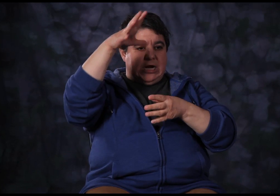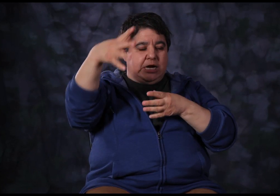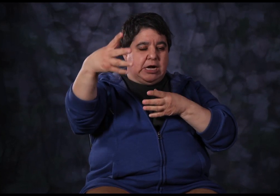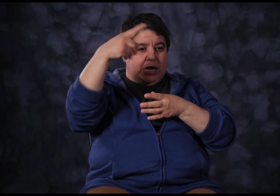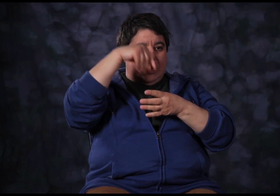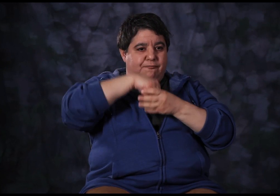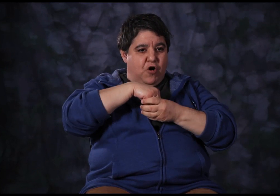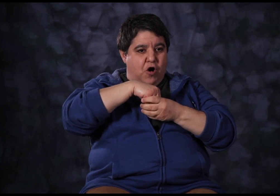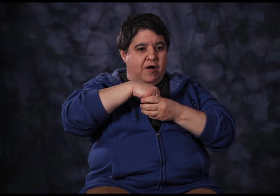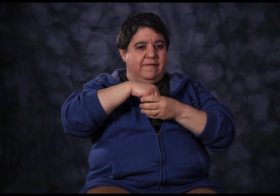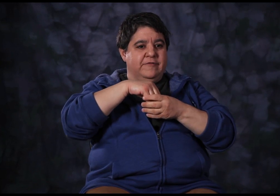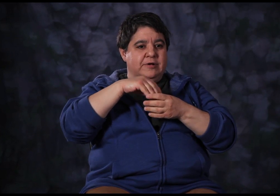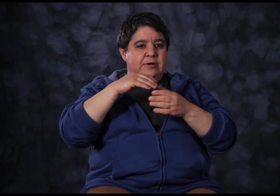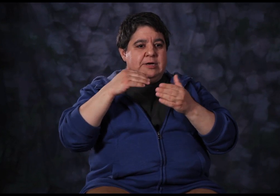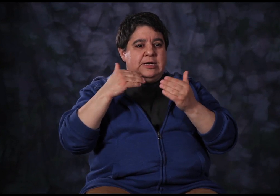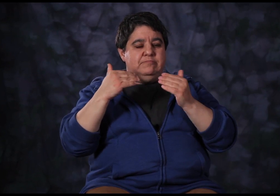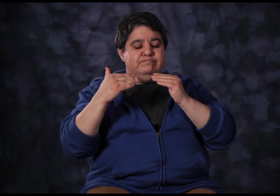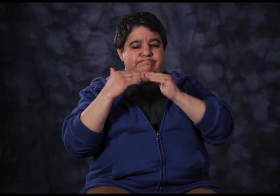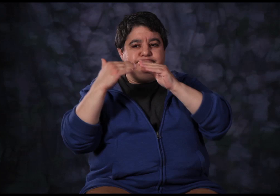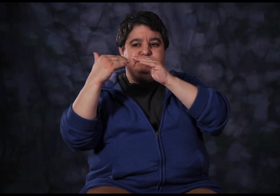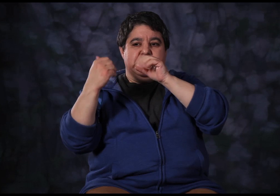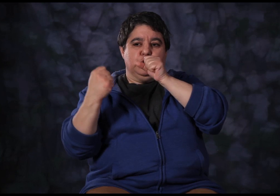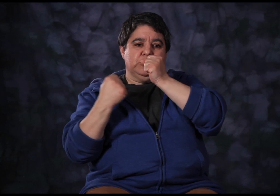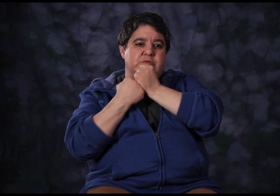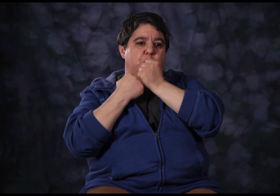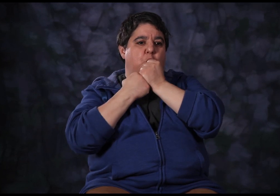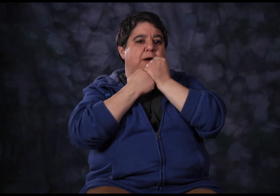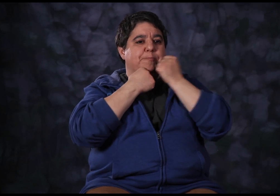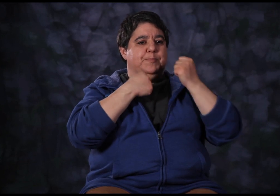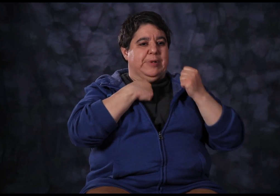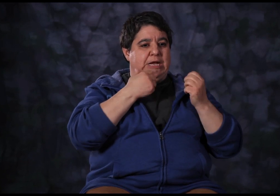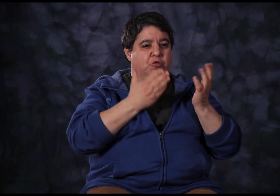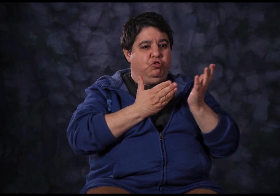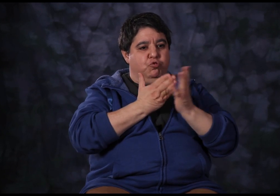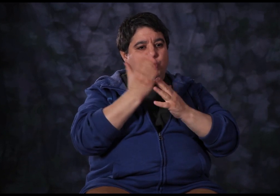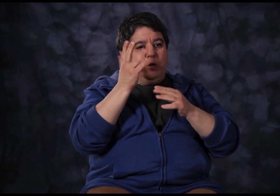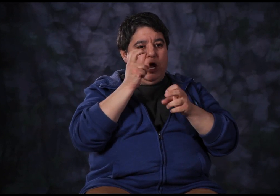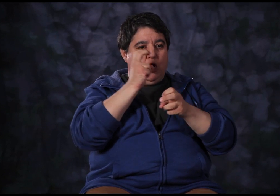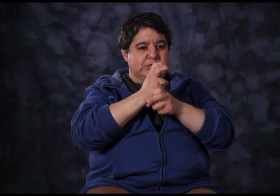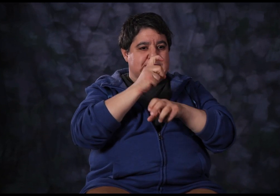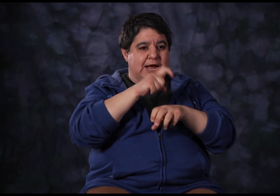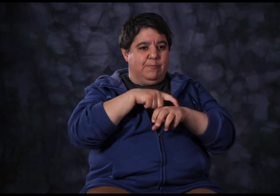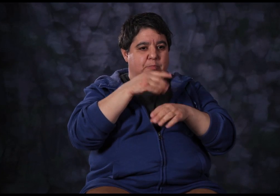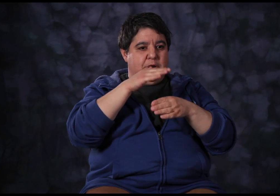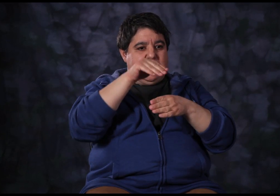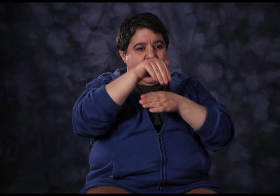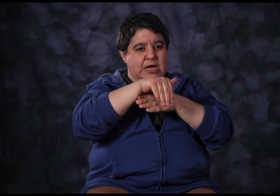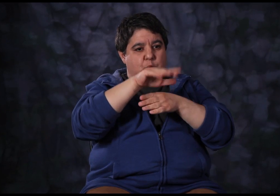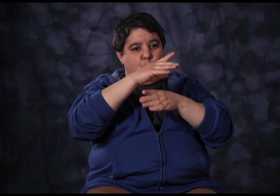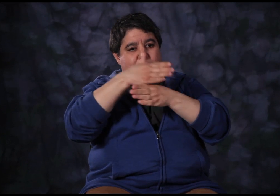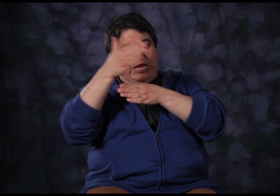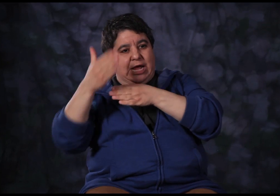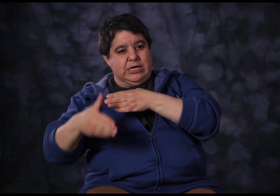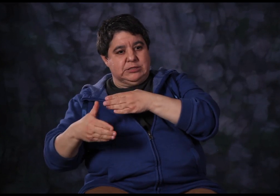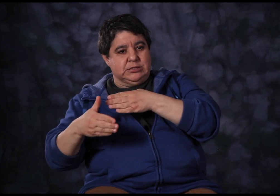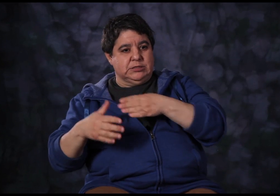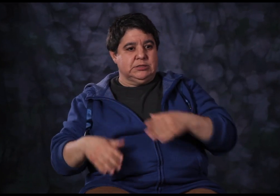And when I connected with my friend, that was so valuable because she was in fact available as a peer on the nights and weekends to fill in the